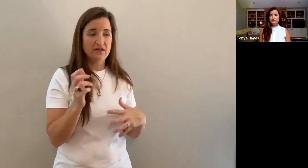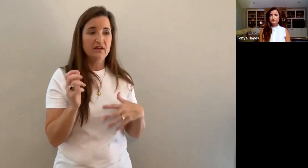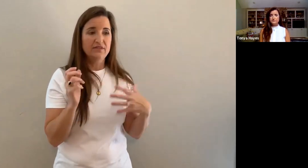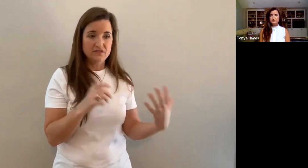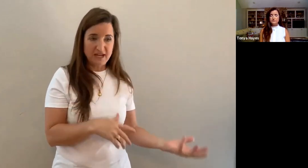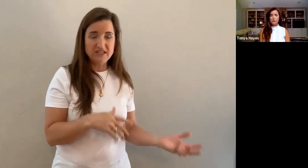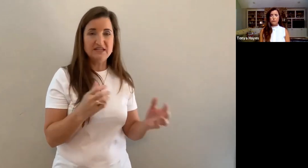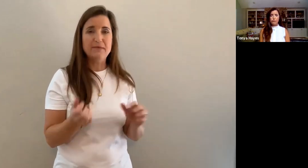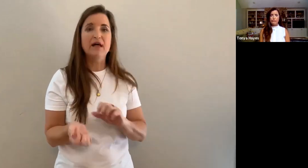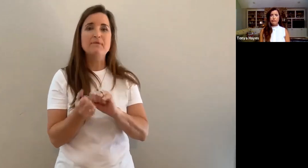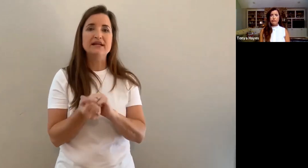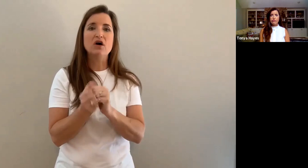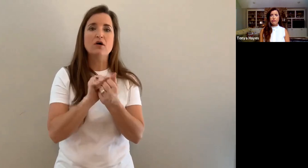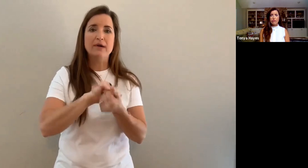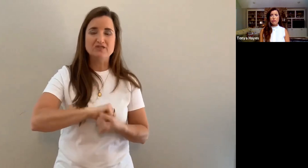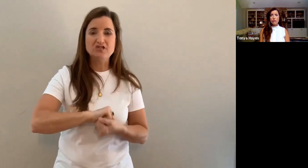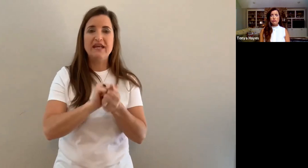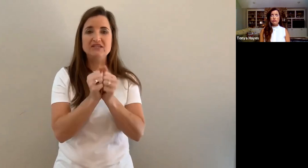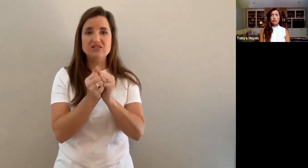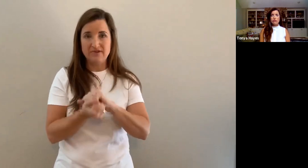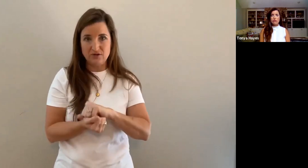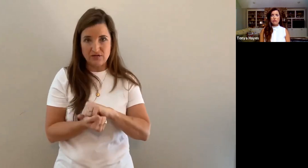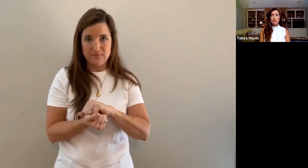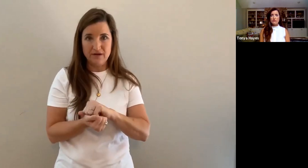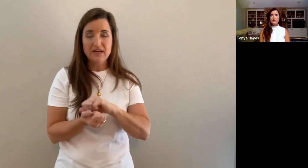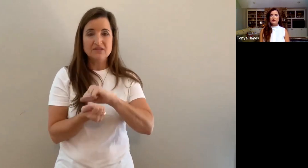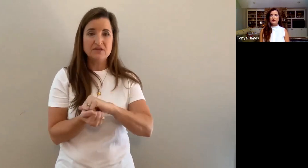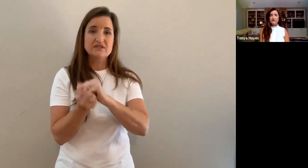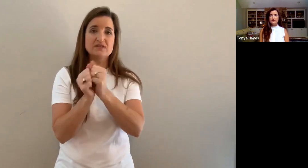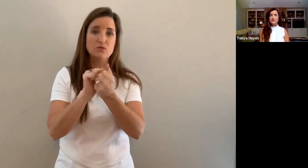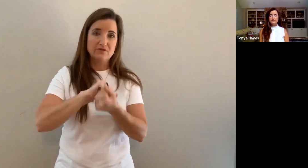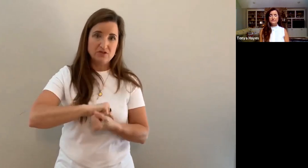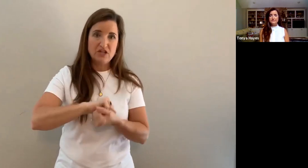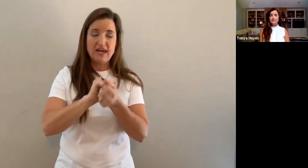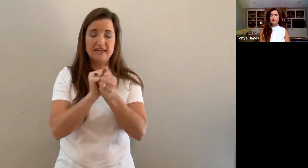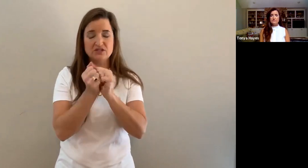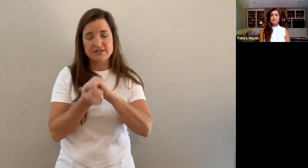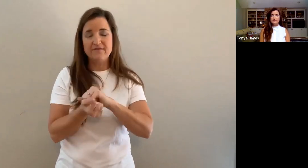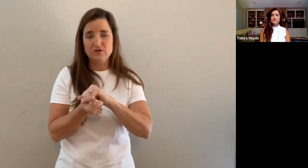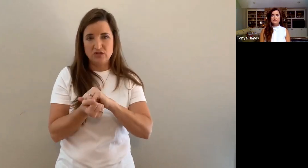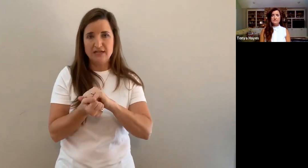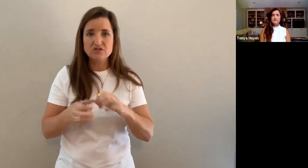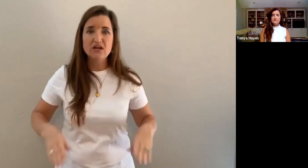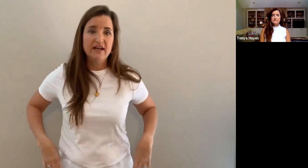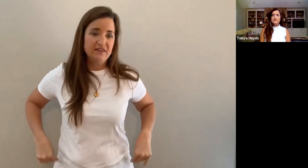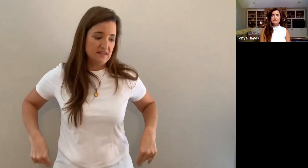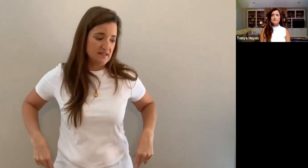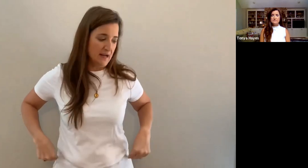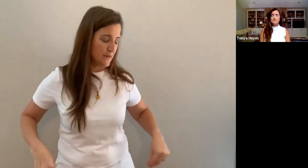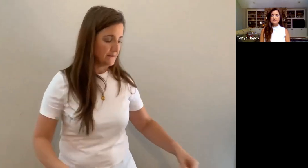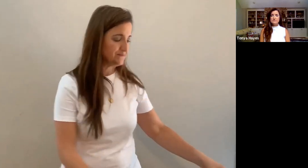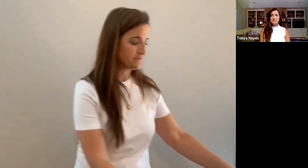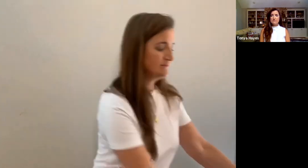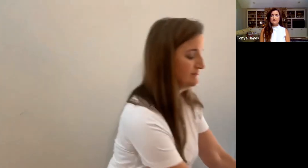on the changing table, I might talk about changing their diaper. So this is the word for change, the sign for change, and this